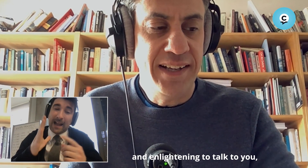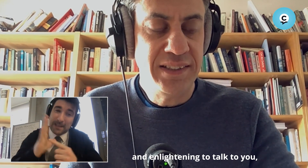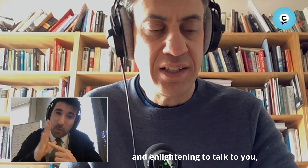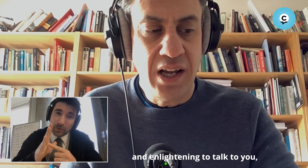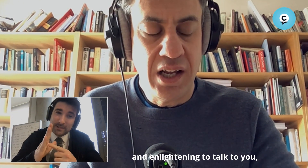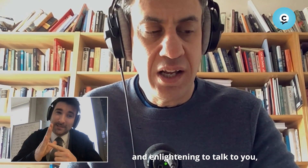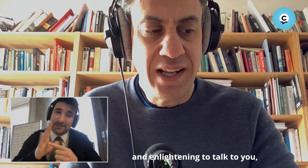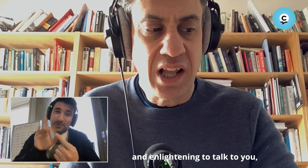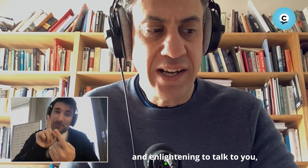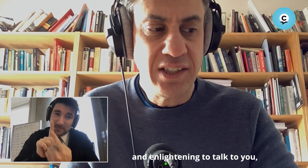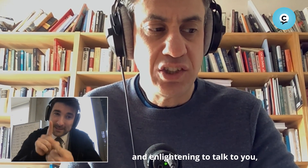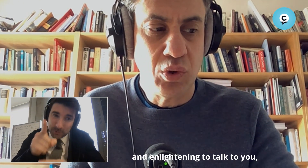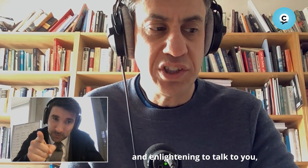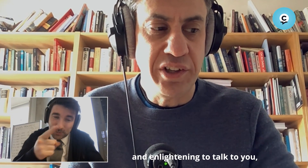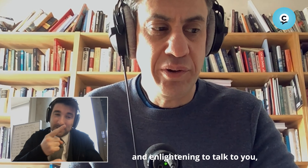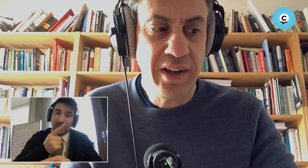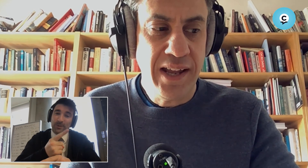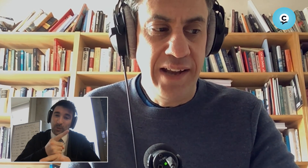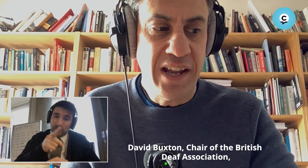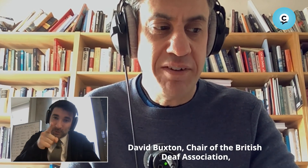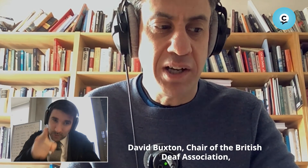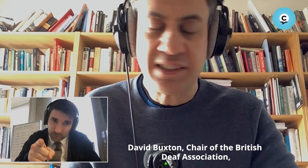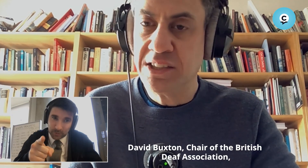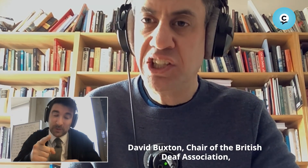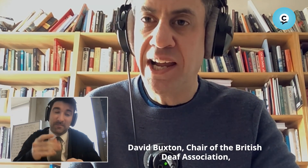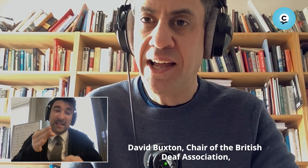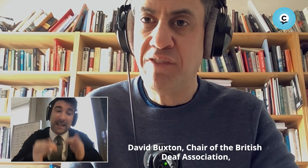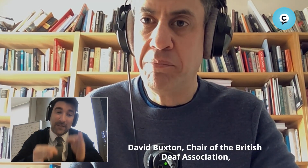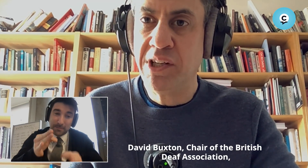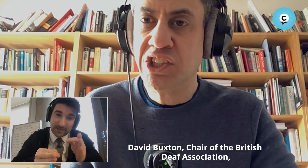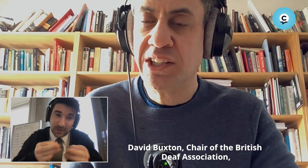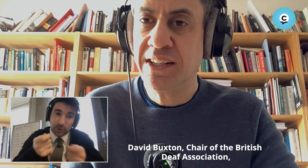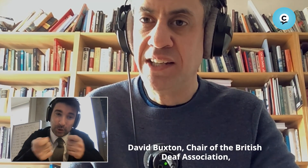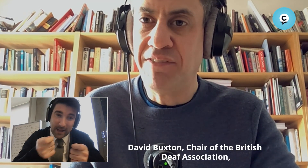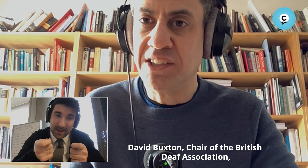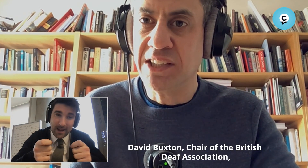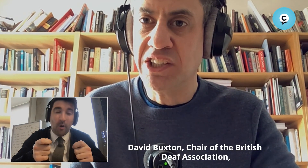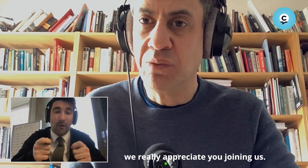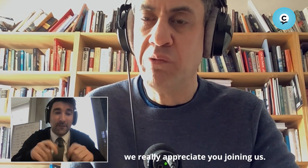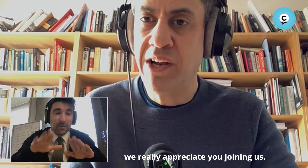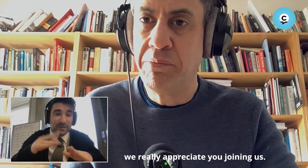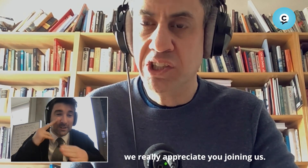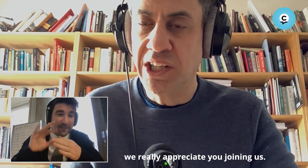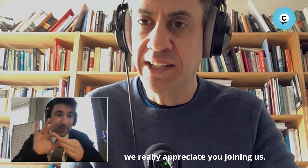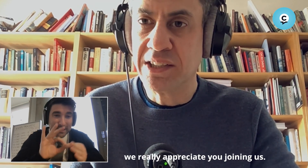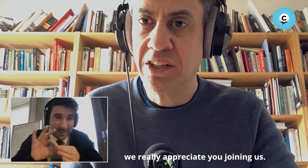and enlightening to talk to you. David Buxton, Chair of the British Deaf Association, we really appreciate you